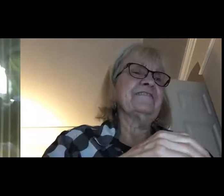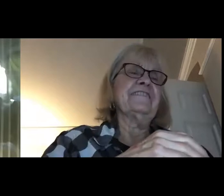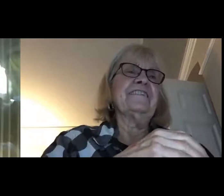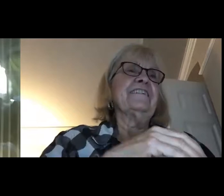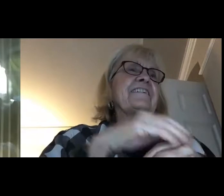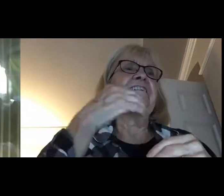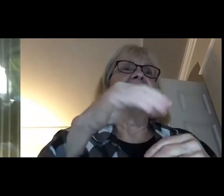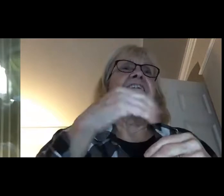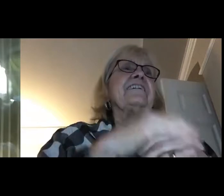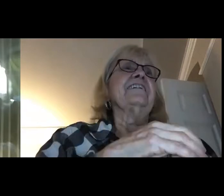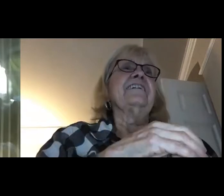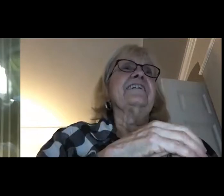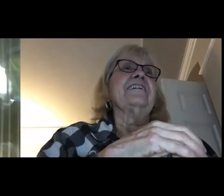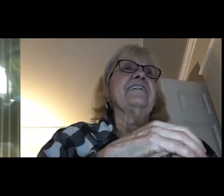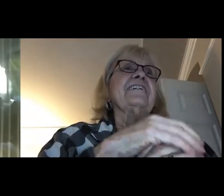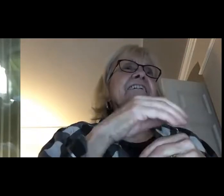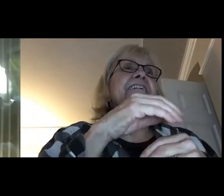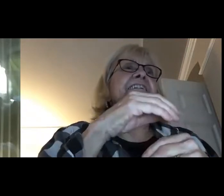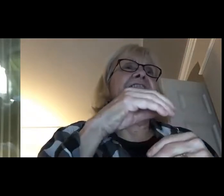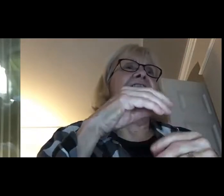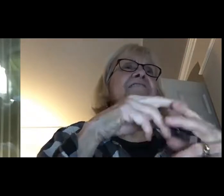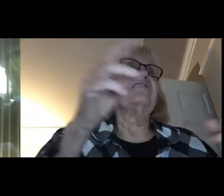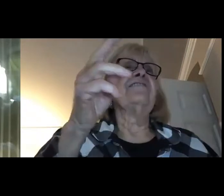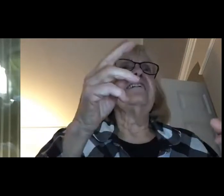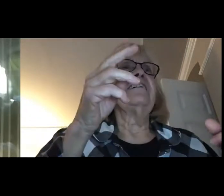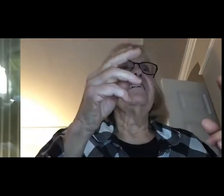very strong. He was very kind. Very kind.